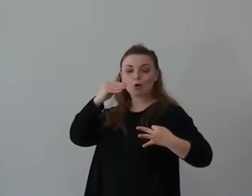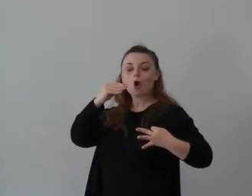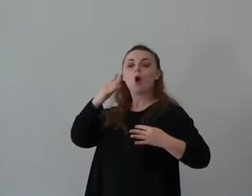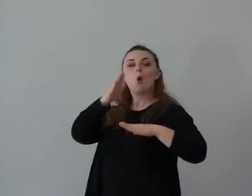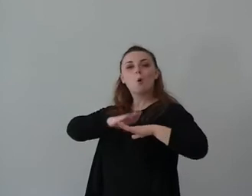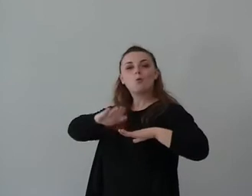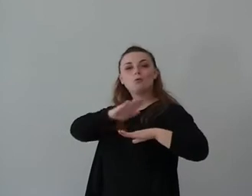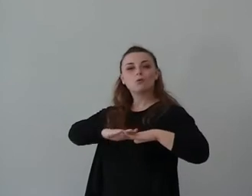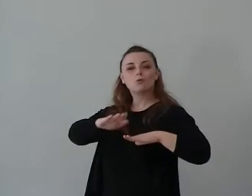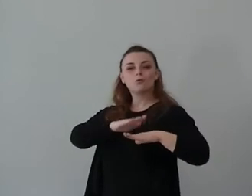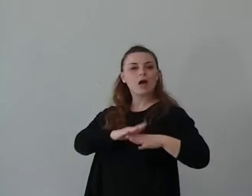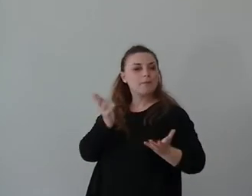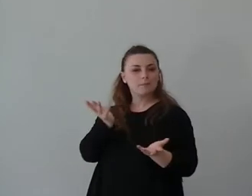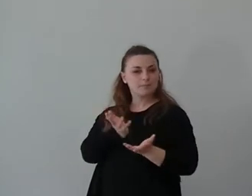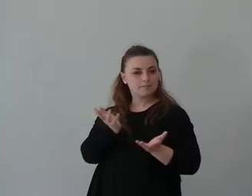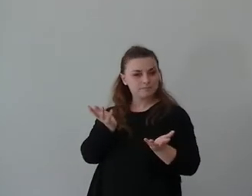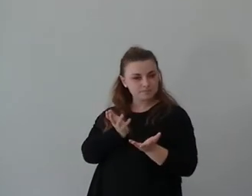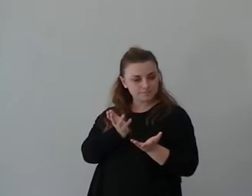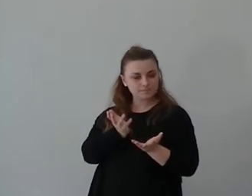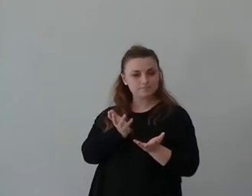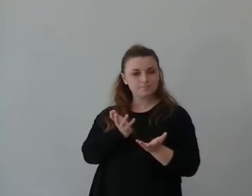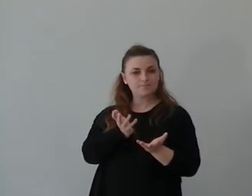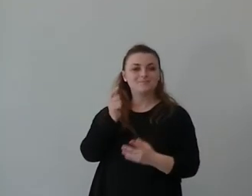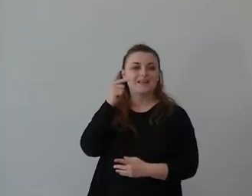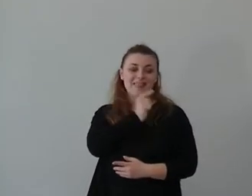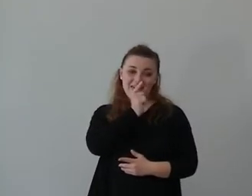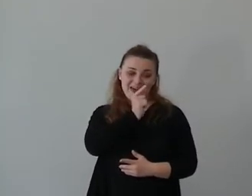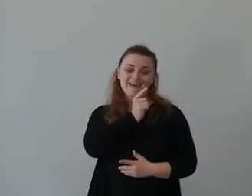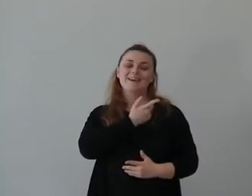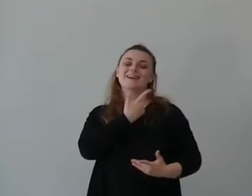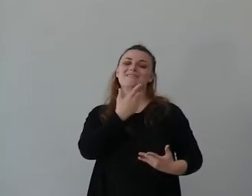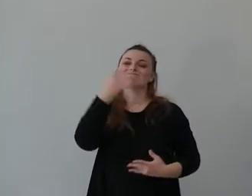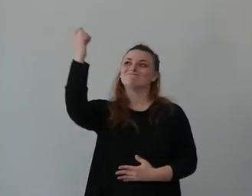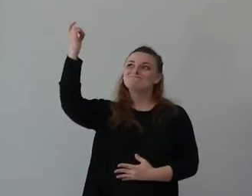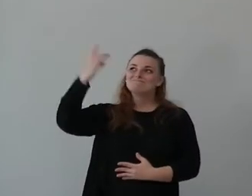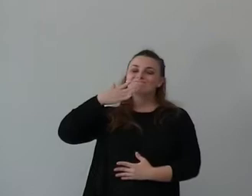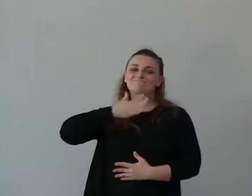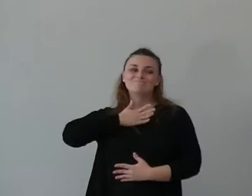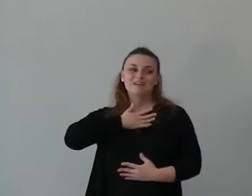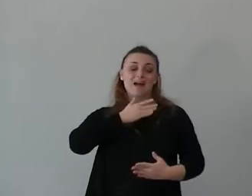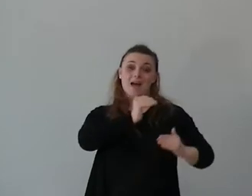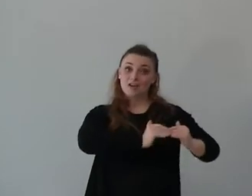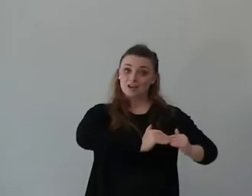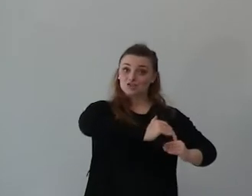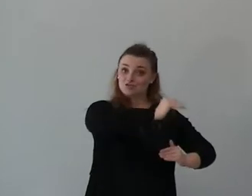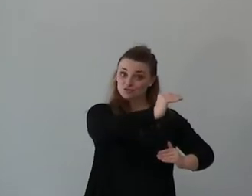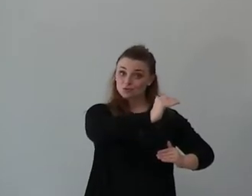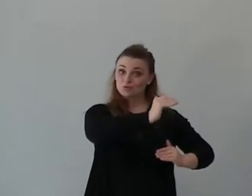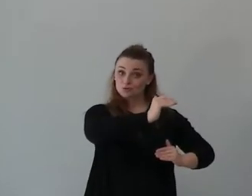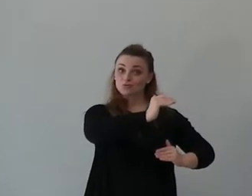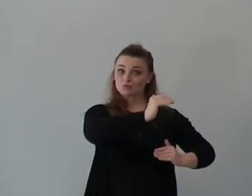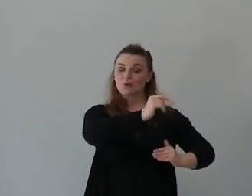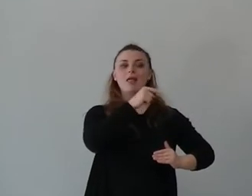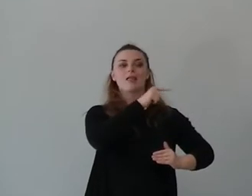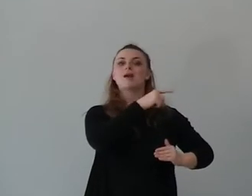challenged my walk with God. E man mano che lei è cresciuto nel Signore, lei mi ha sfidato nel